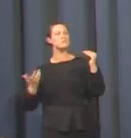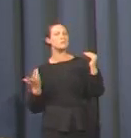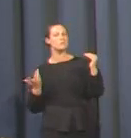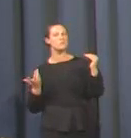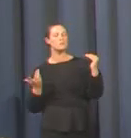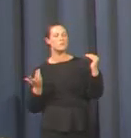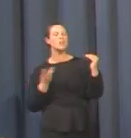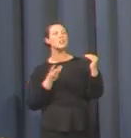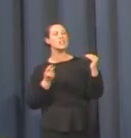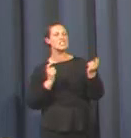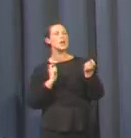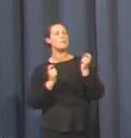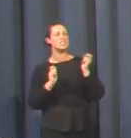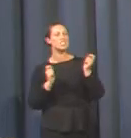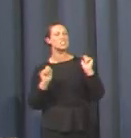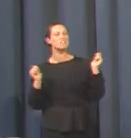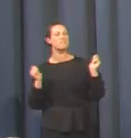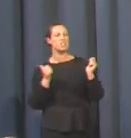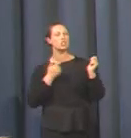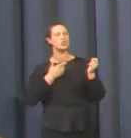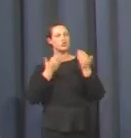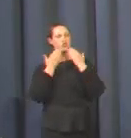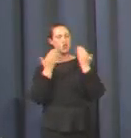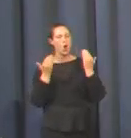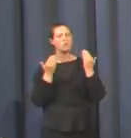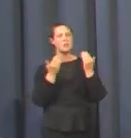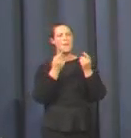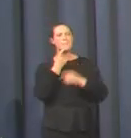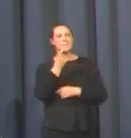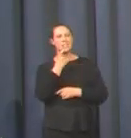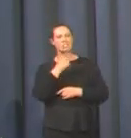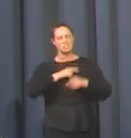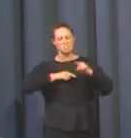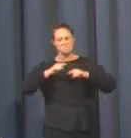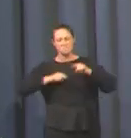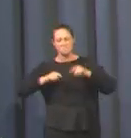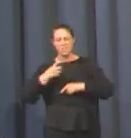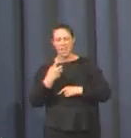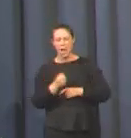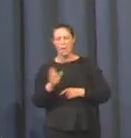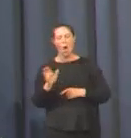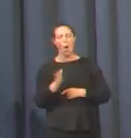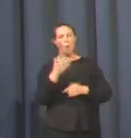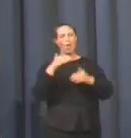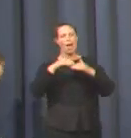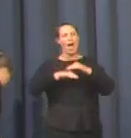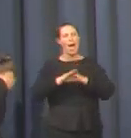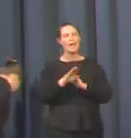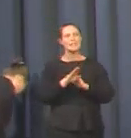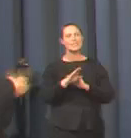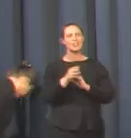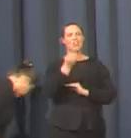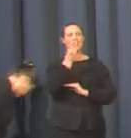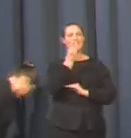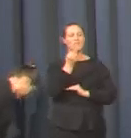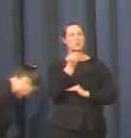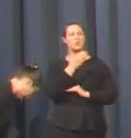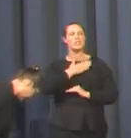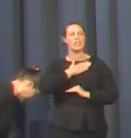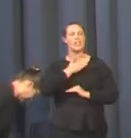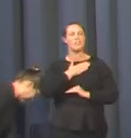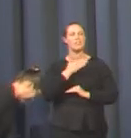have had some testing with some trace elements of different metals in them. However, it's all come back below food standards so